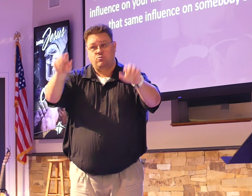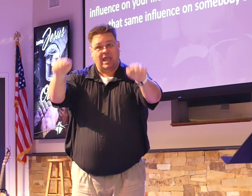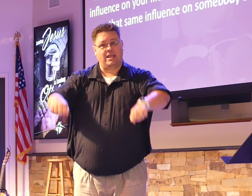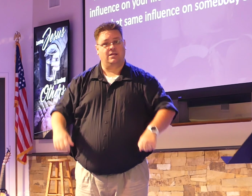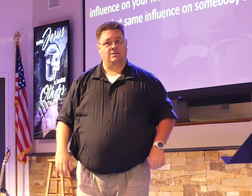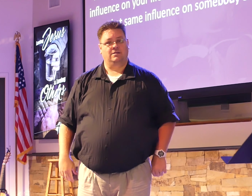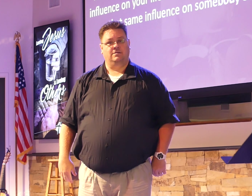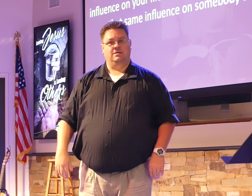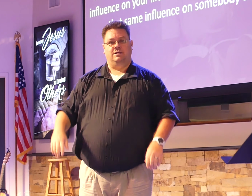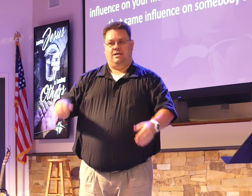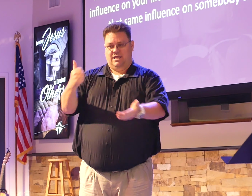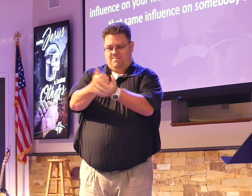You can do it.